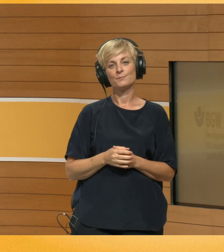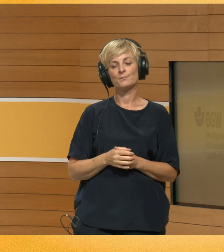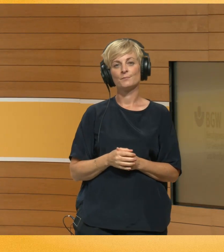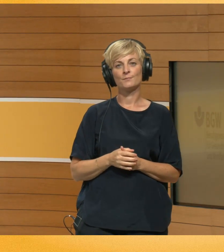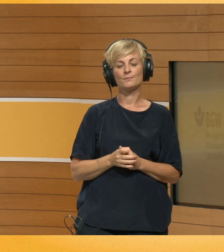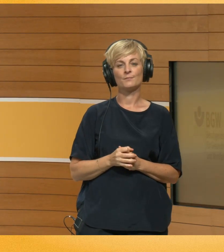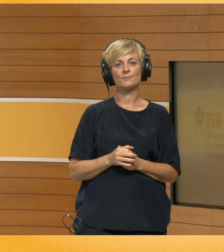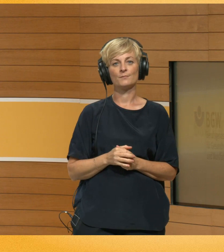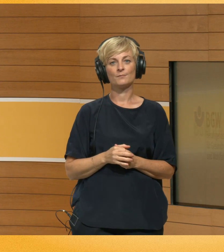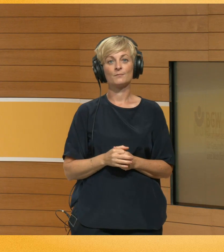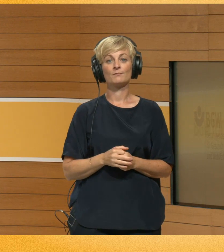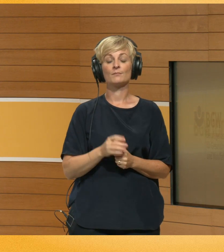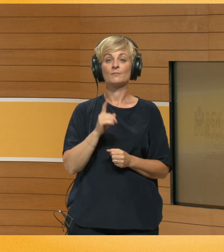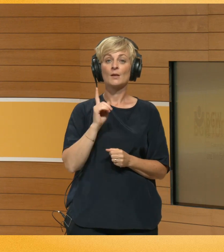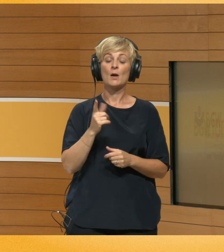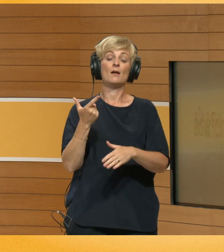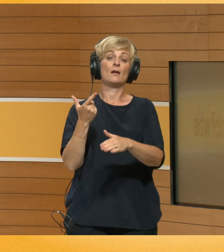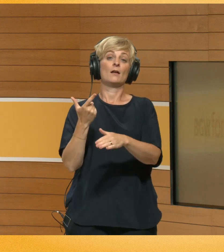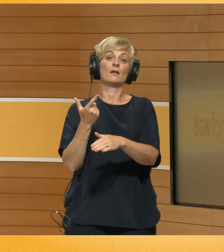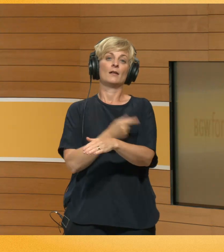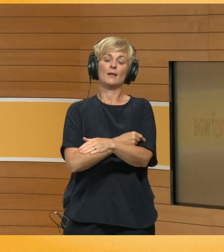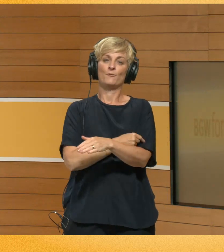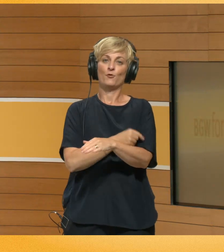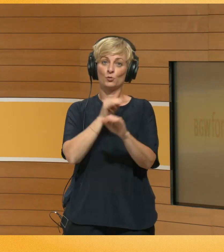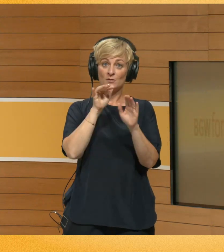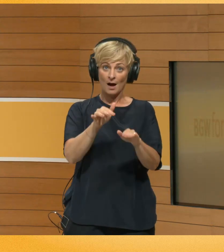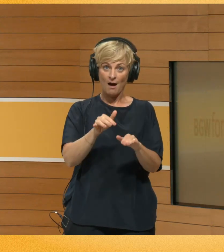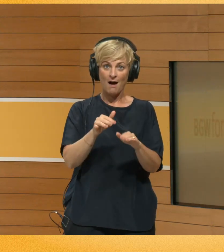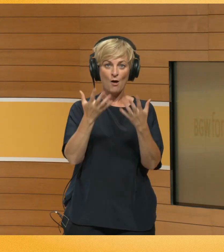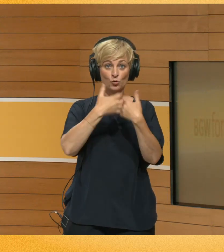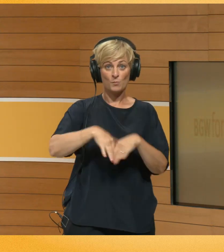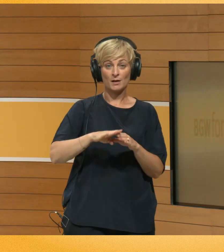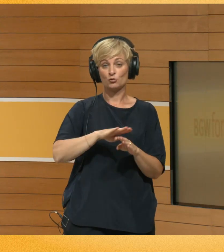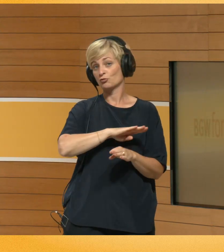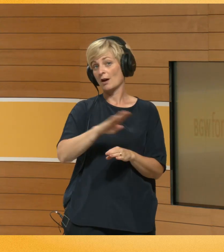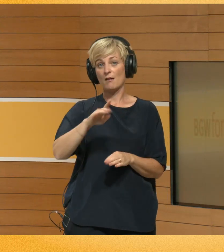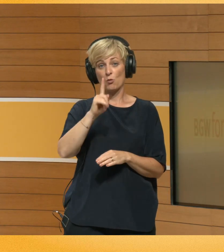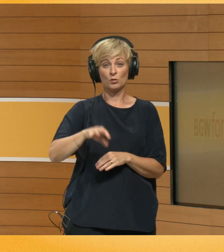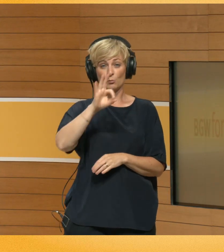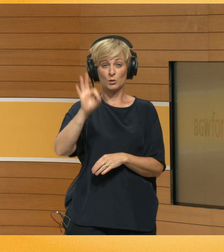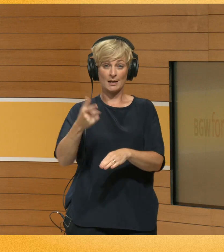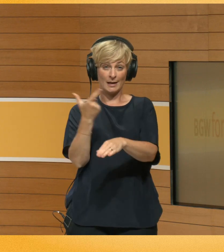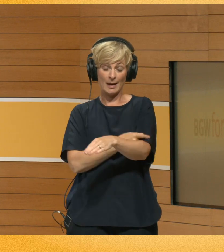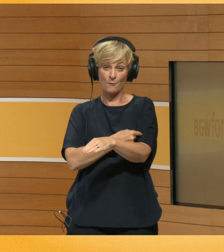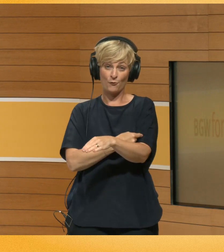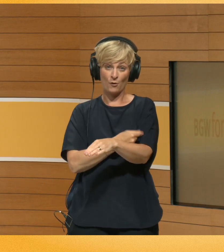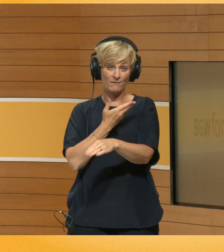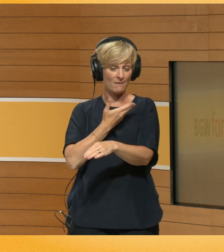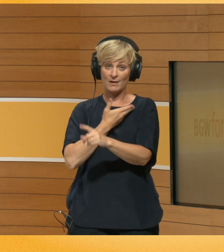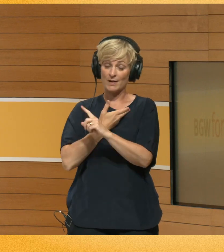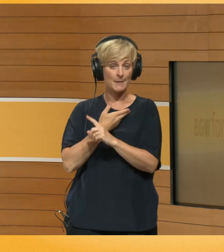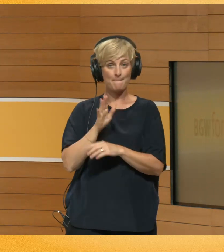100% vaccination. And so when we had done this vaccine acceptance or